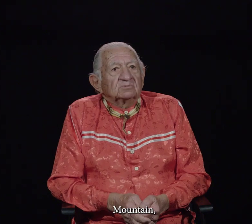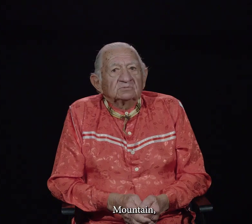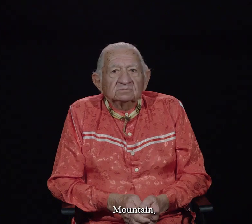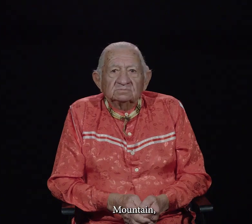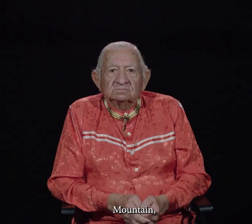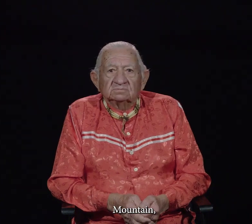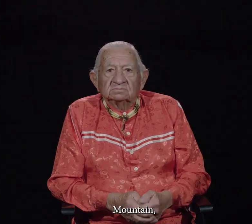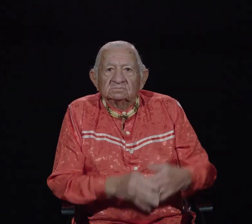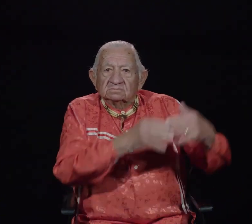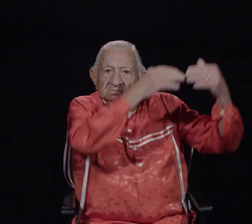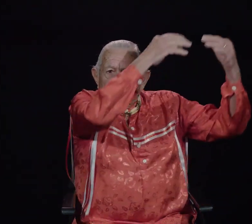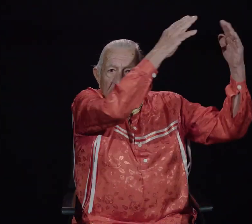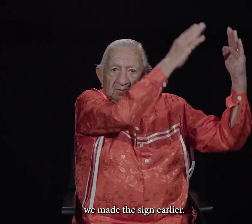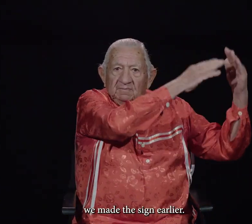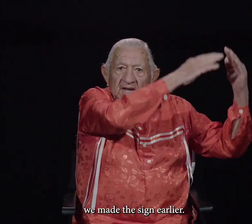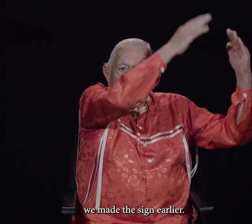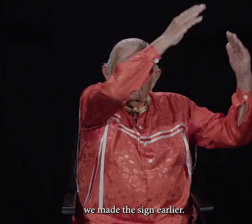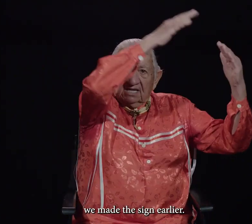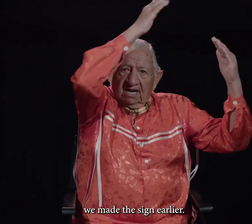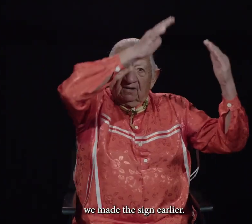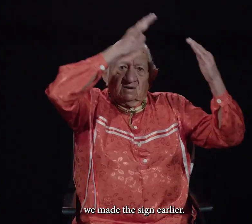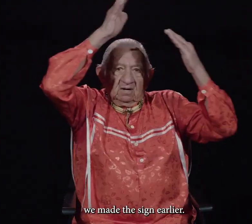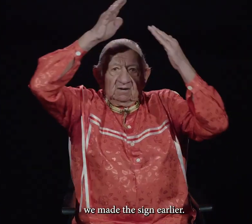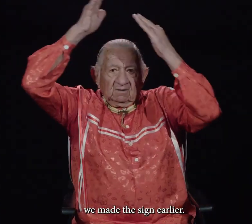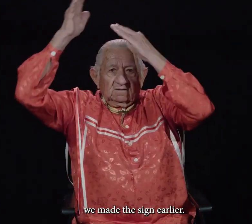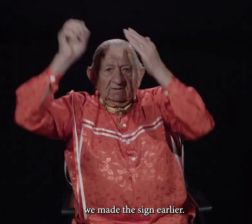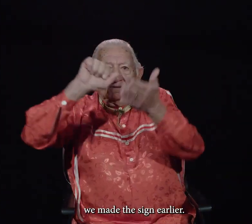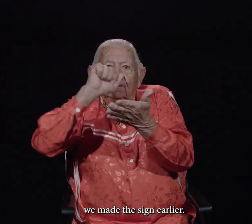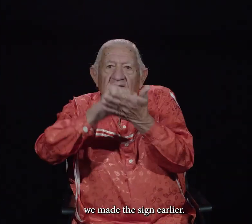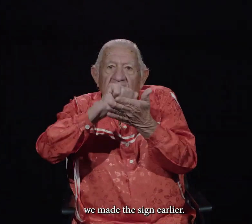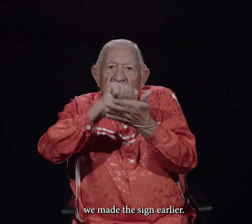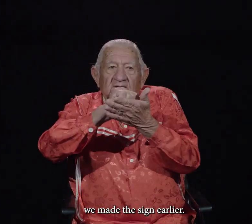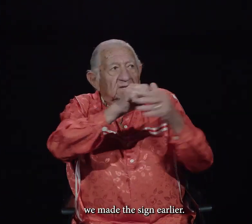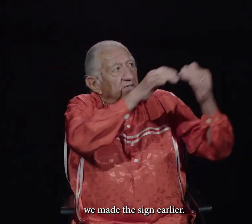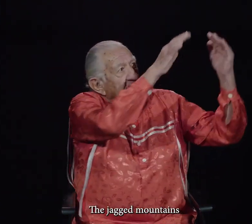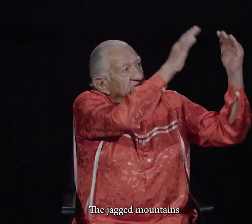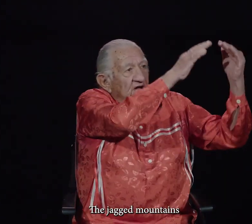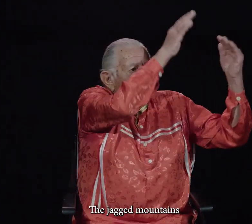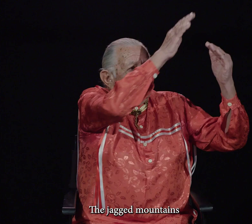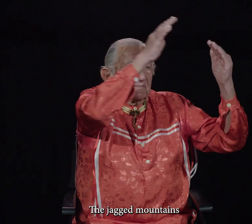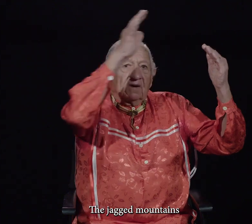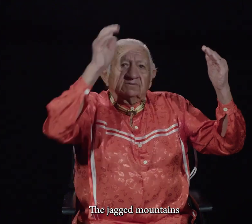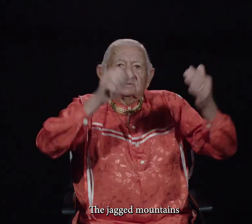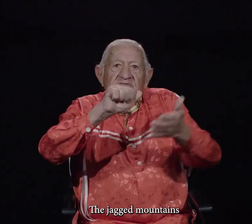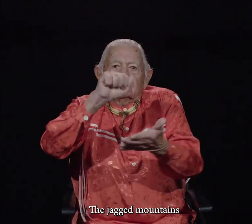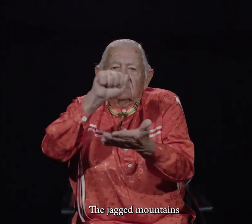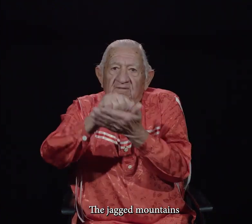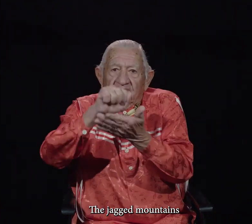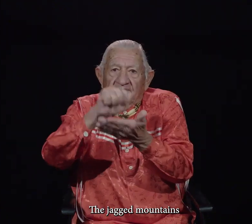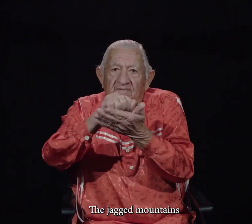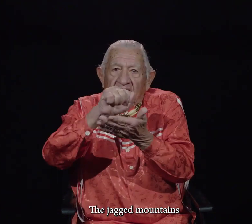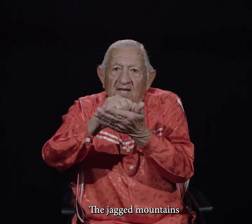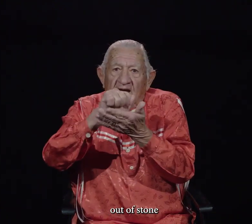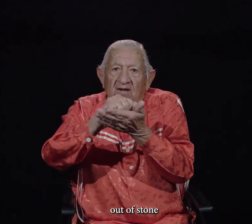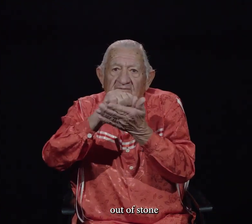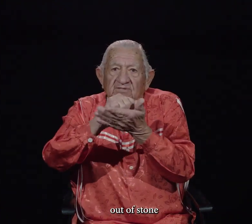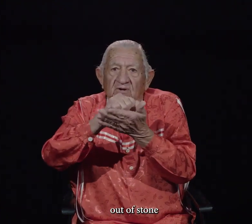Mountain, we made the sign earlier. The jagged mountains out of